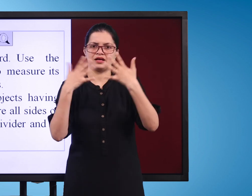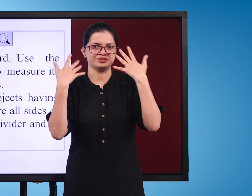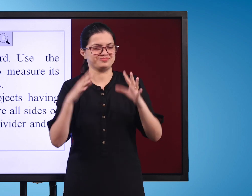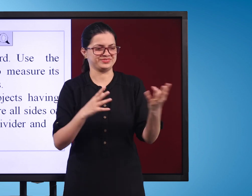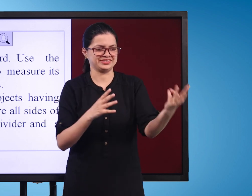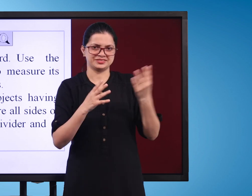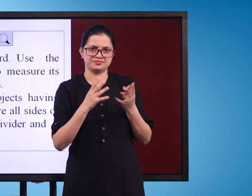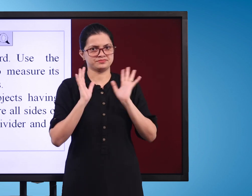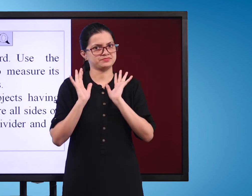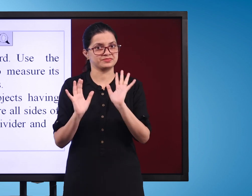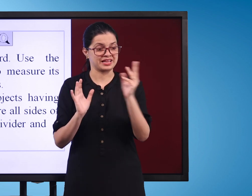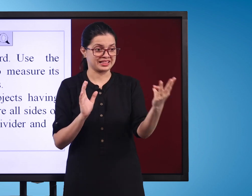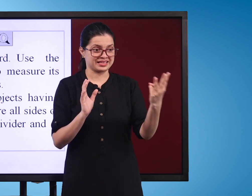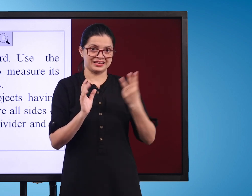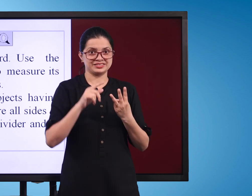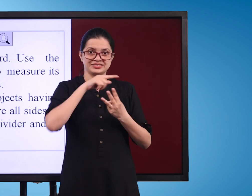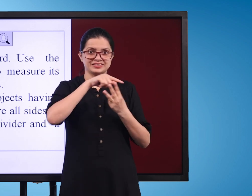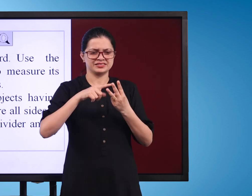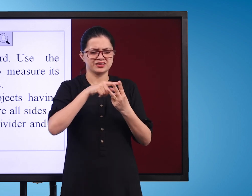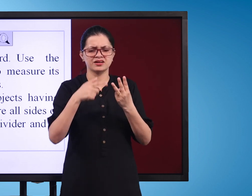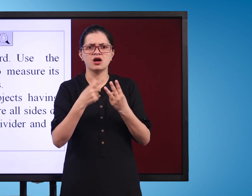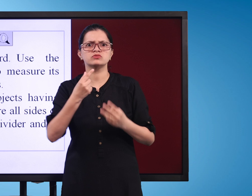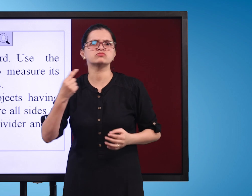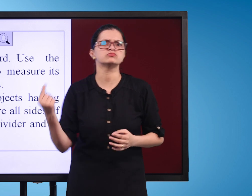Measure all sides of the top using a divider and a ruler.